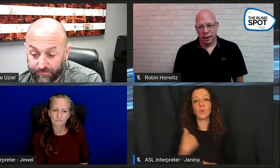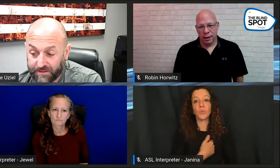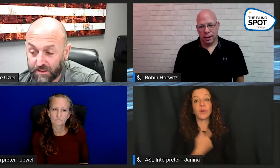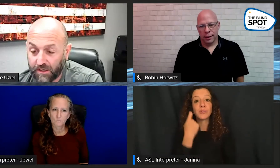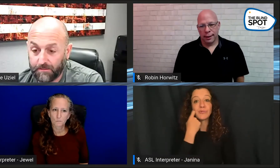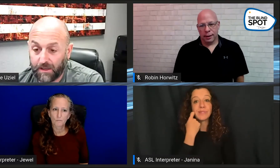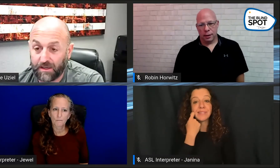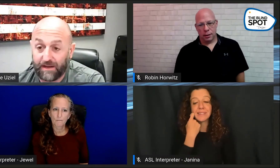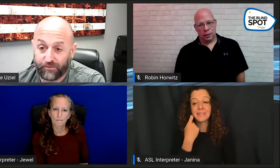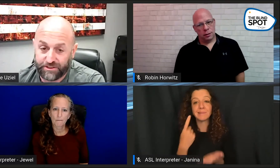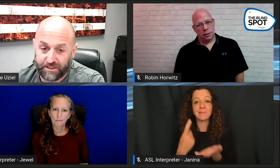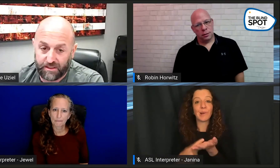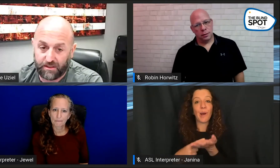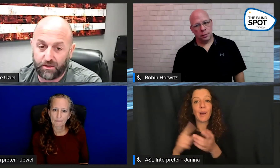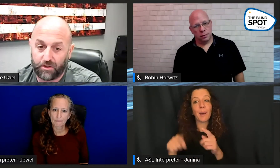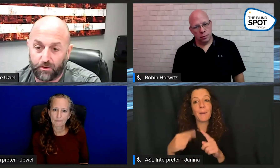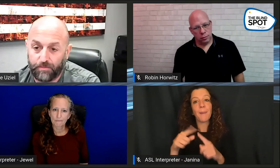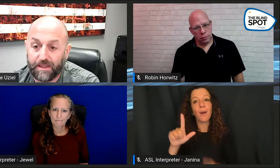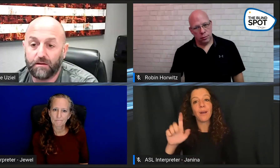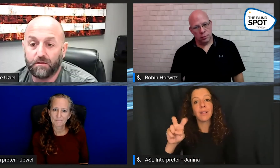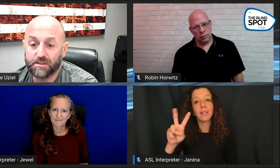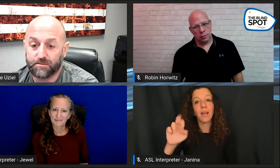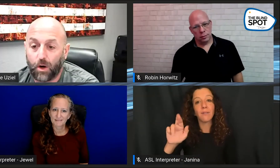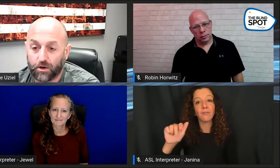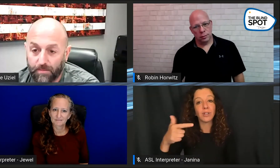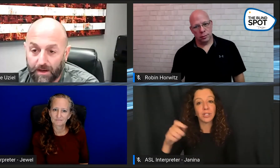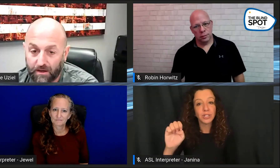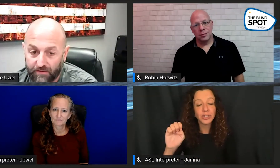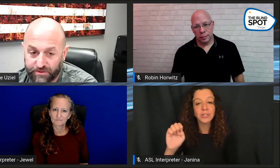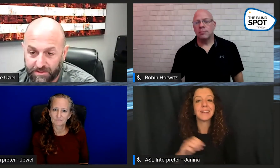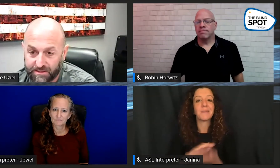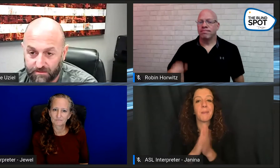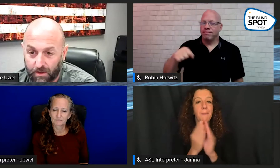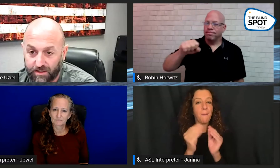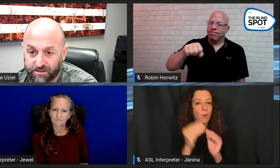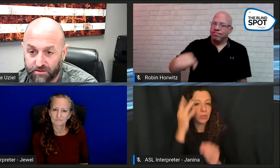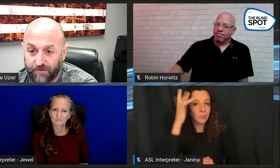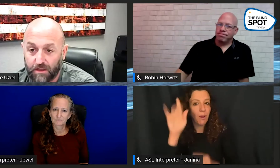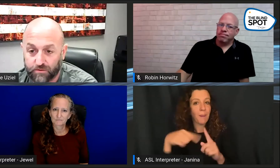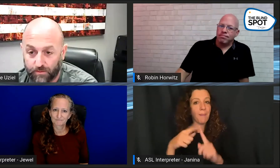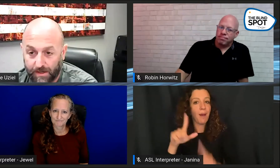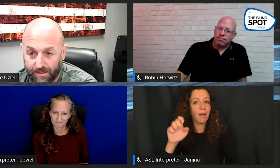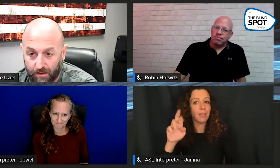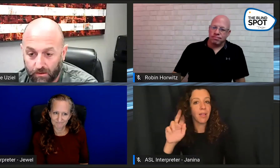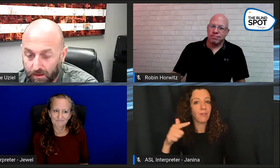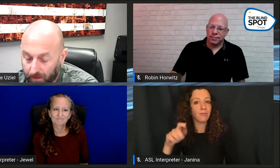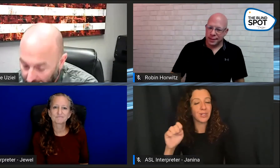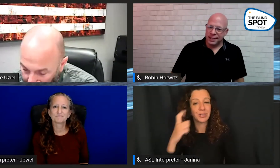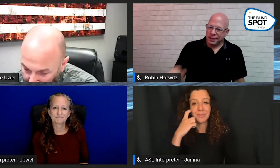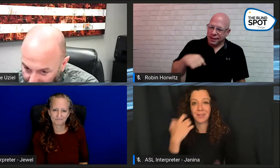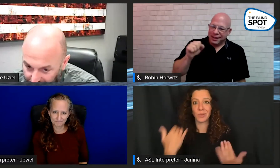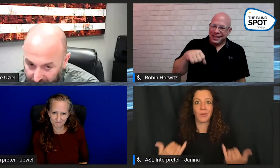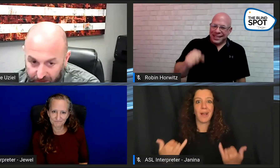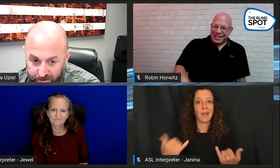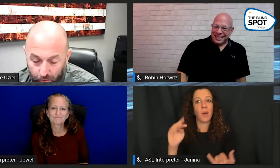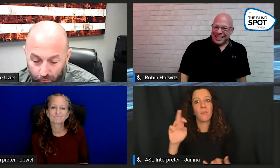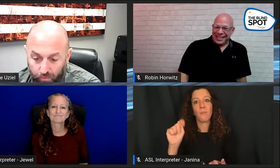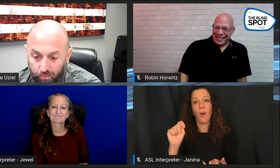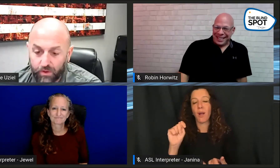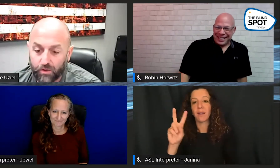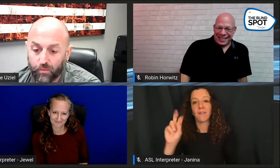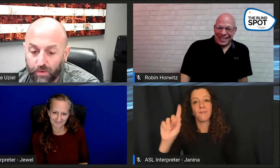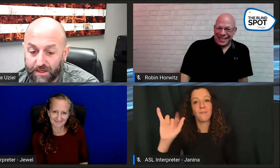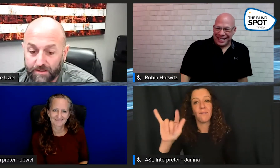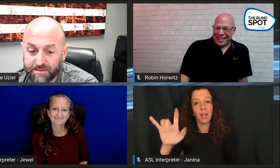recently we've been talking about leveraging, being smarter about leveraging, because the market is so volatile right now. Mm-hmm.